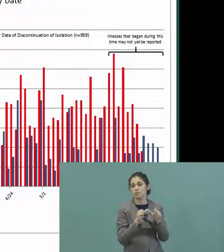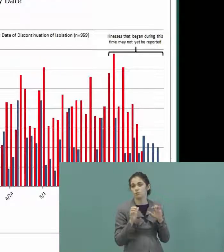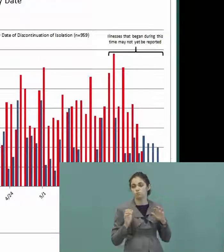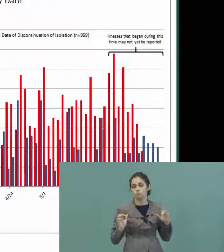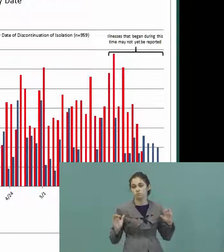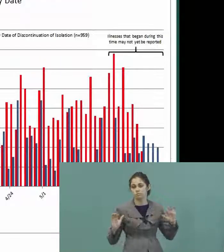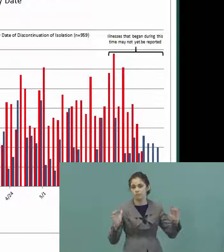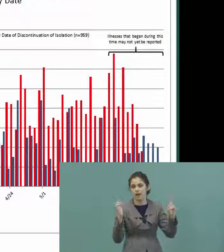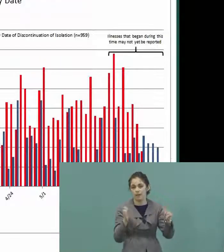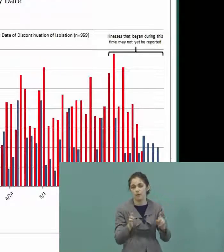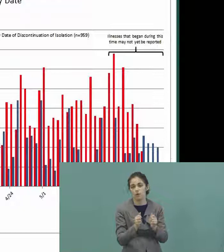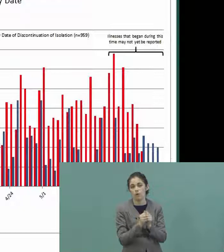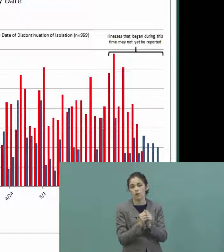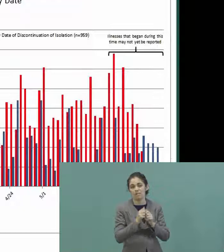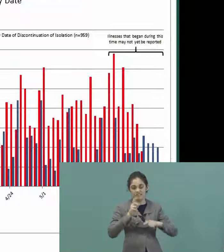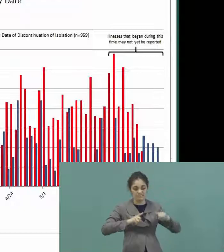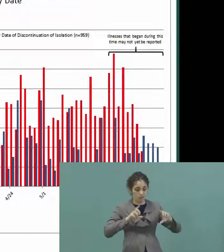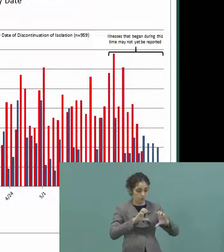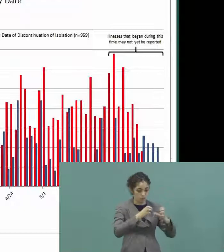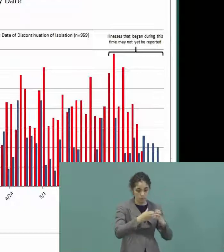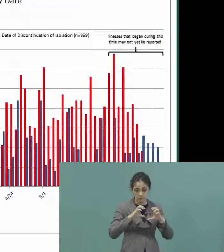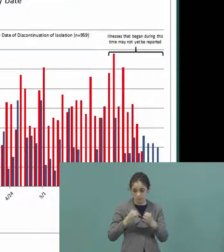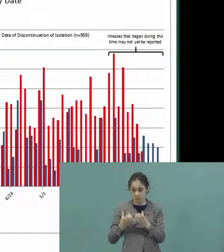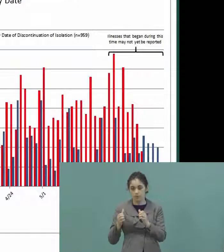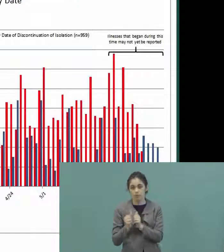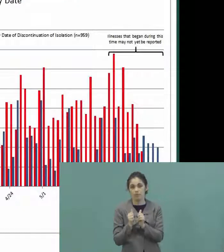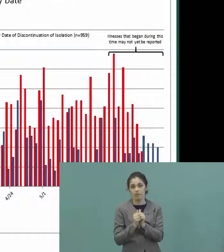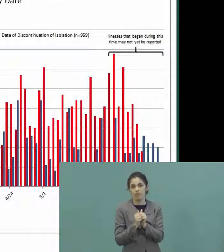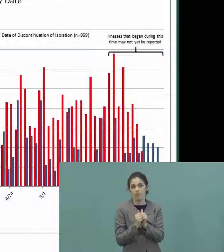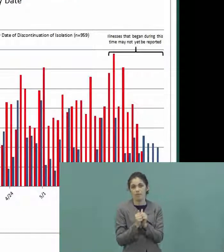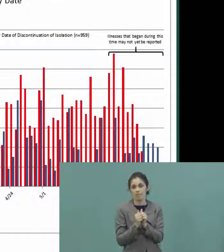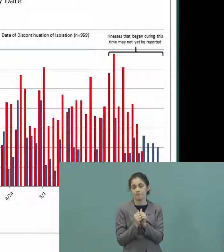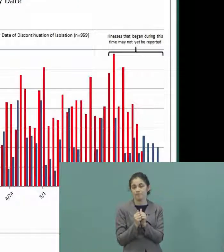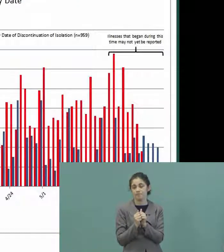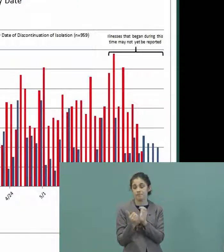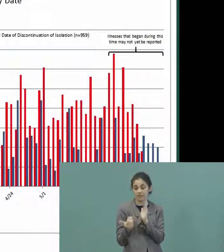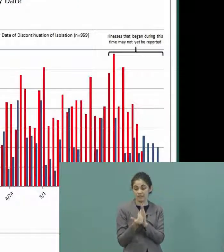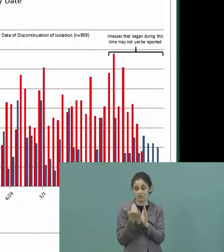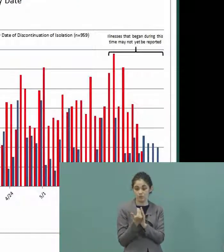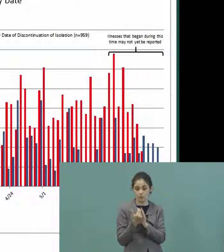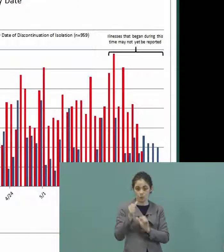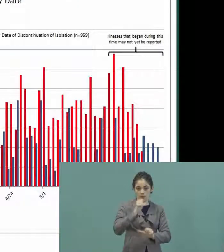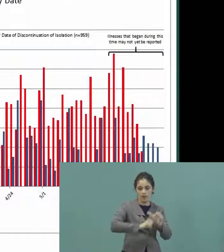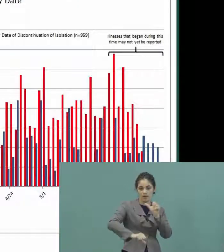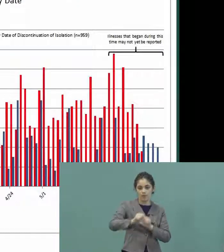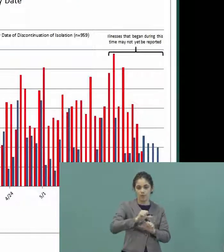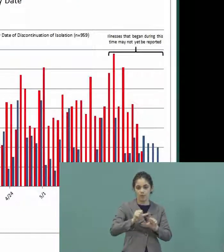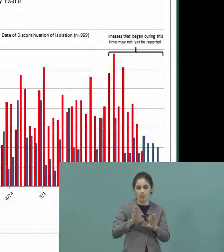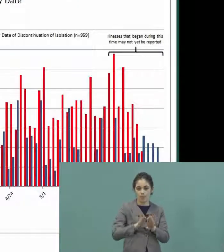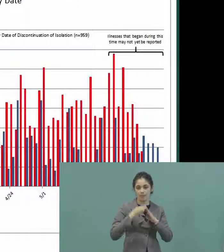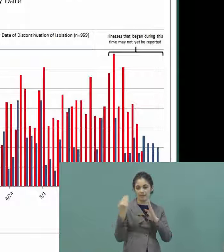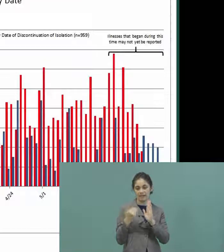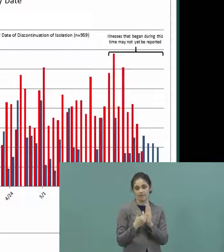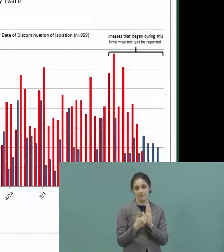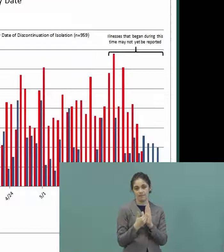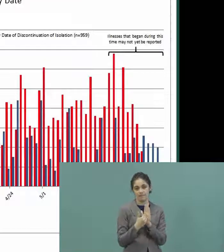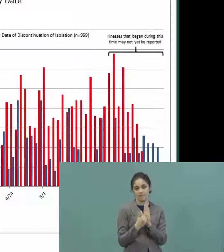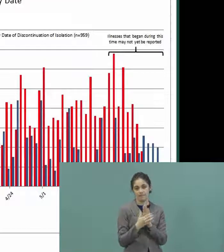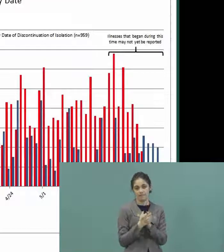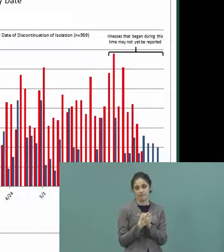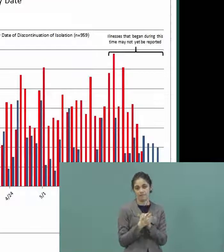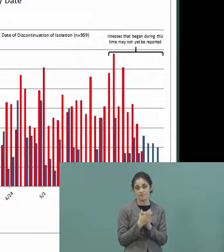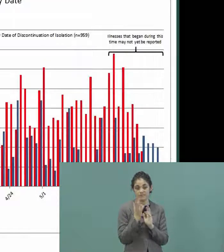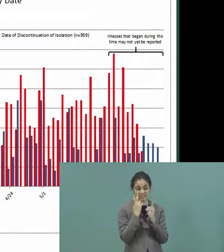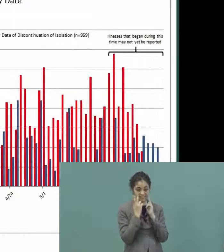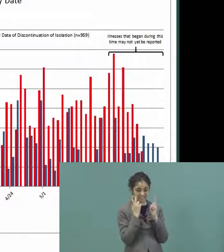transmission related to different clusters, related to new interactions with reopening. And what